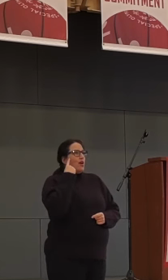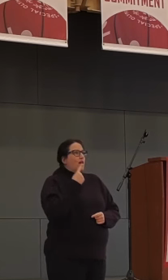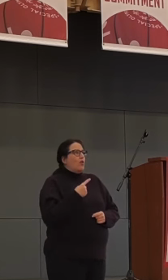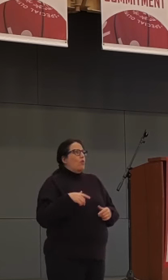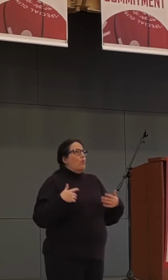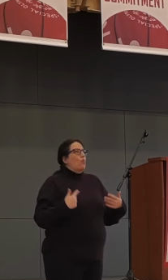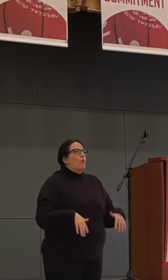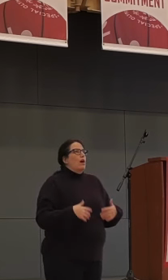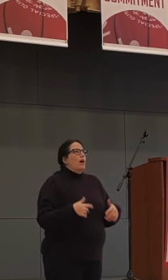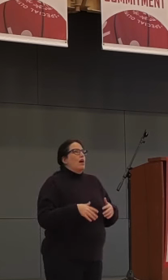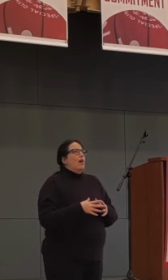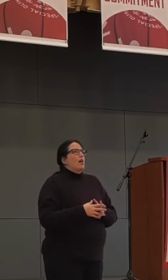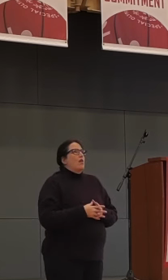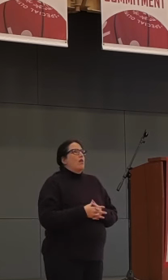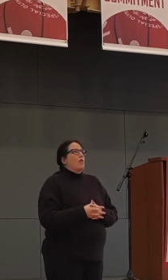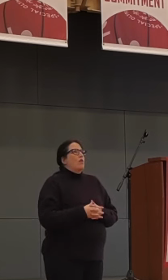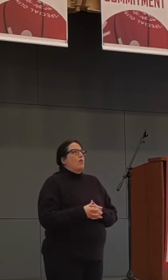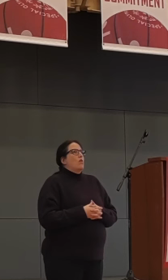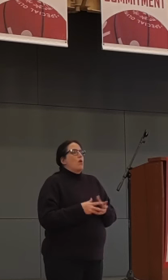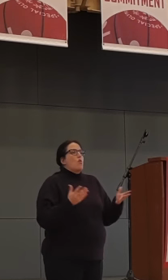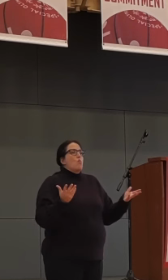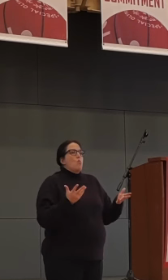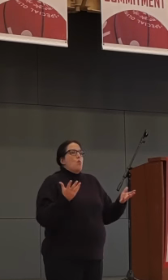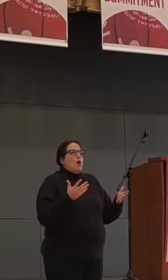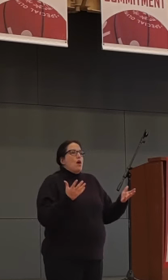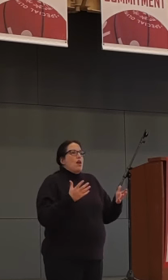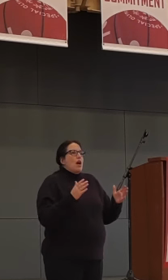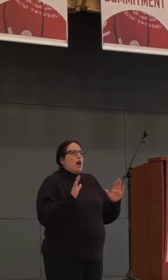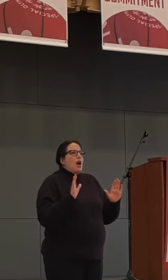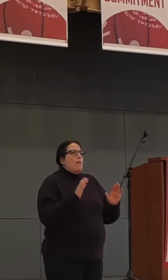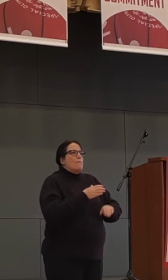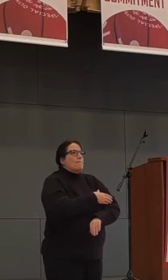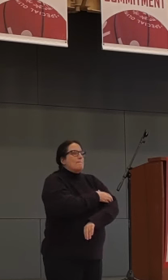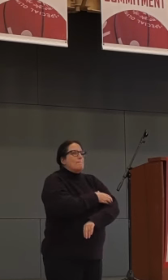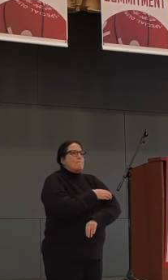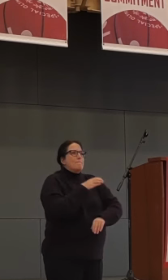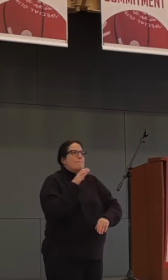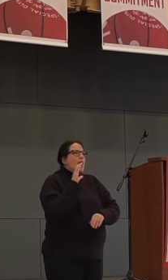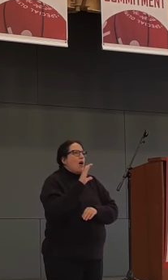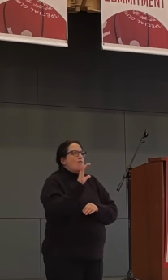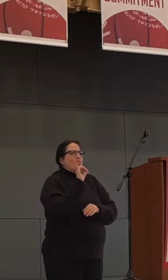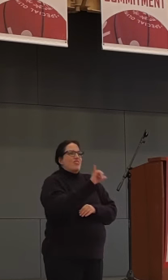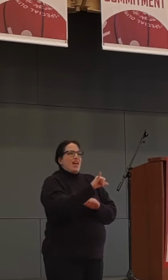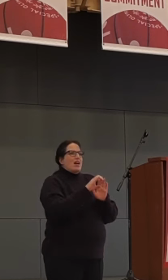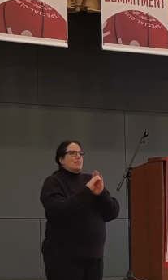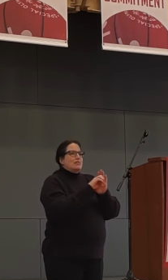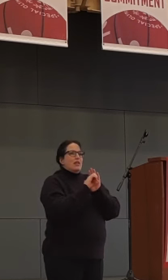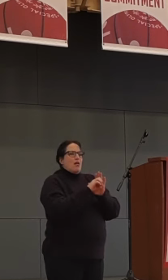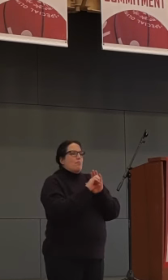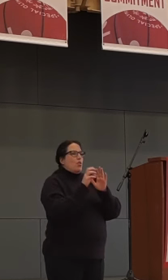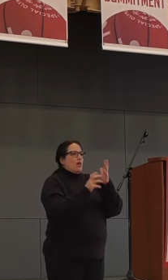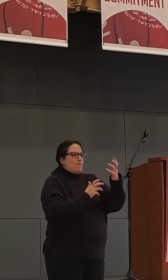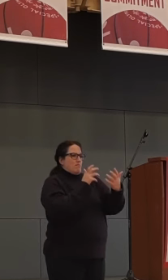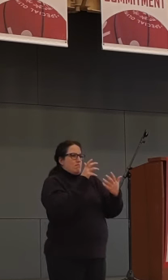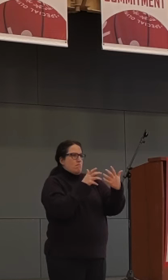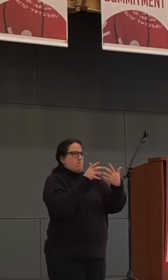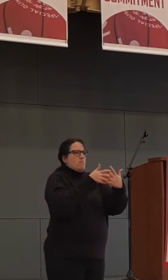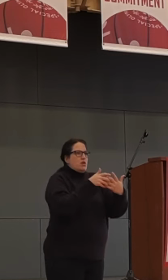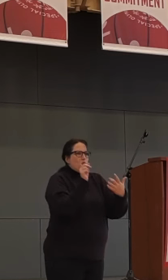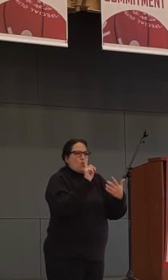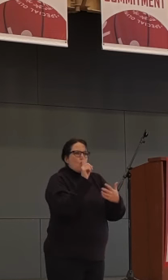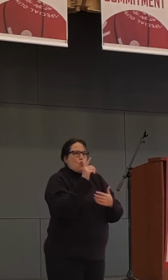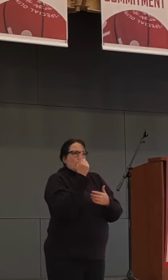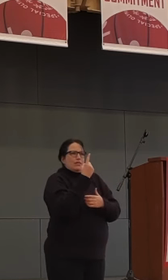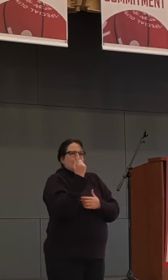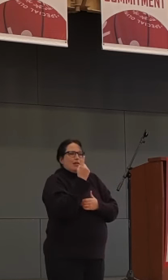a powerful example of meeting someone where they are. So if they say, today